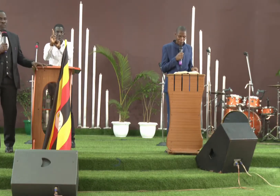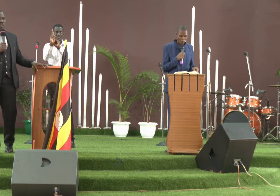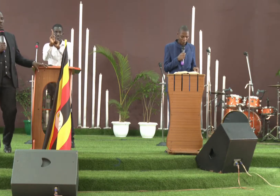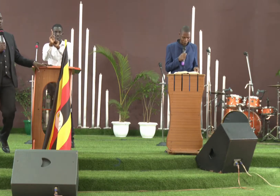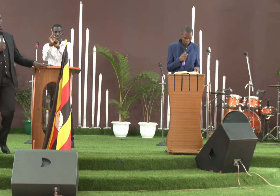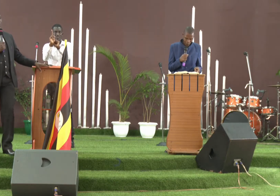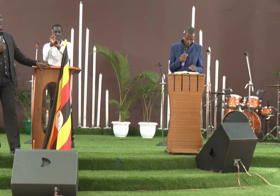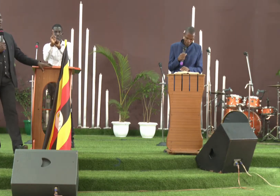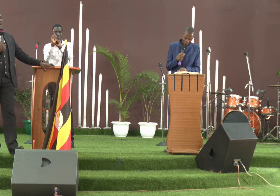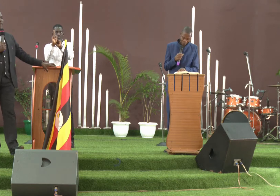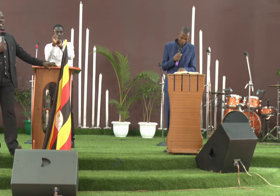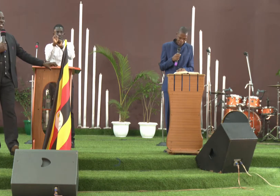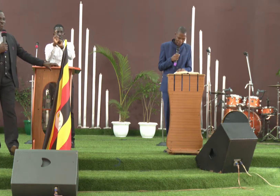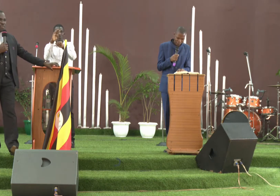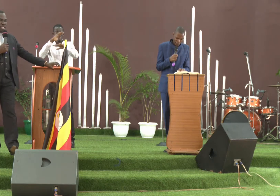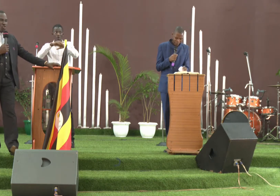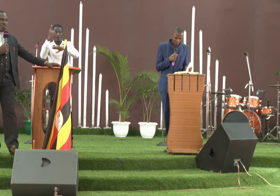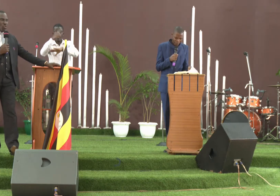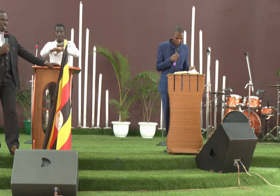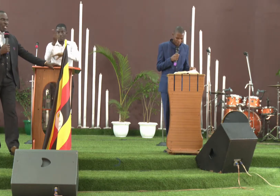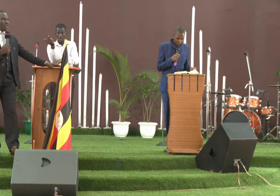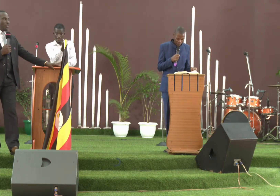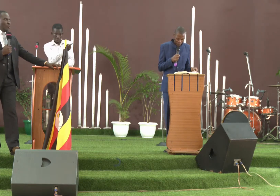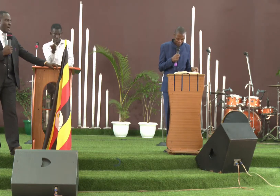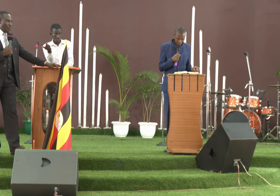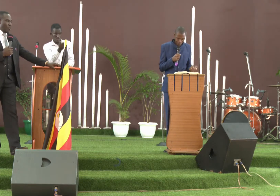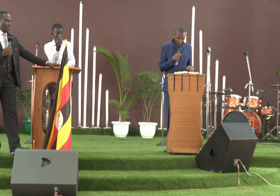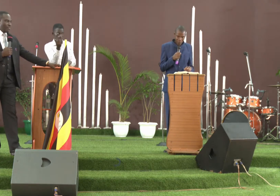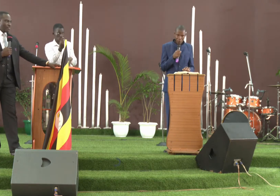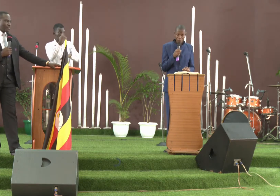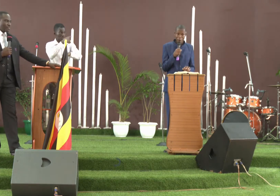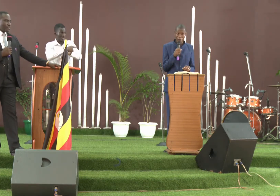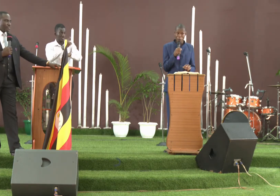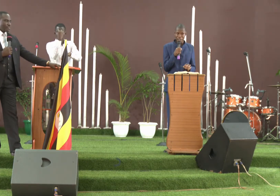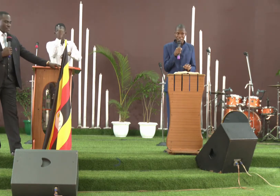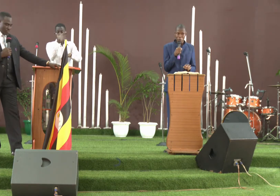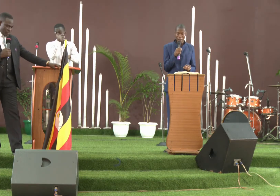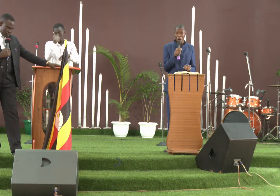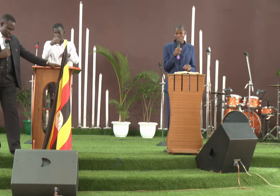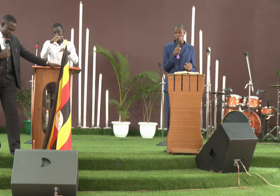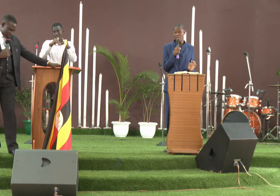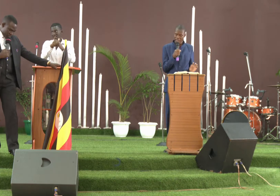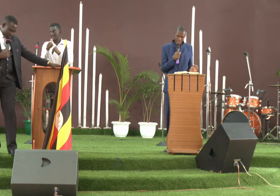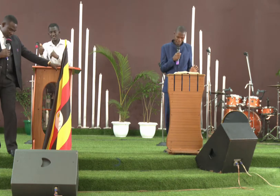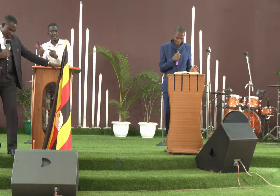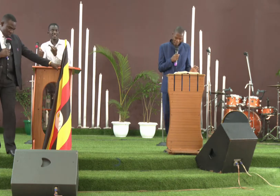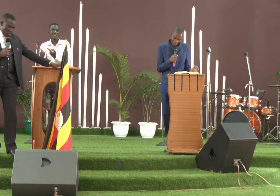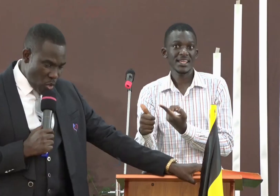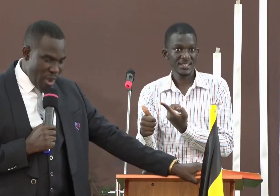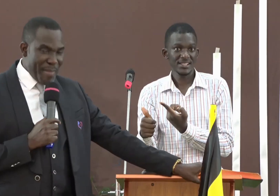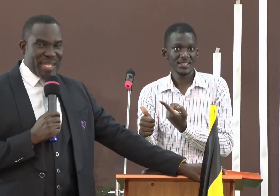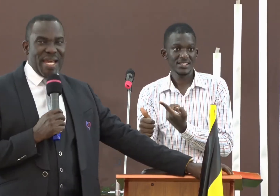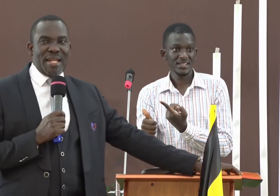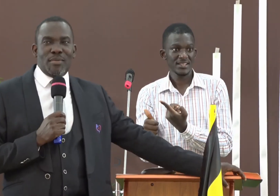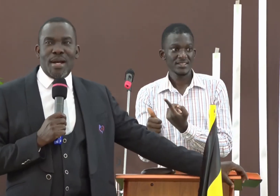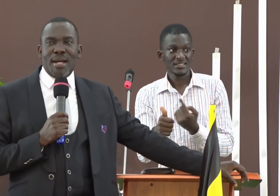and verse 12. Kunaku za fezirie bili ngolumuru singalu newalo. Of our 2 days, where one is better than the other.